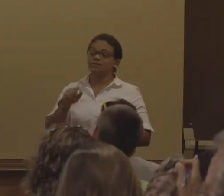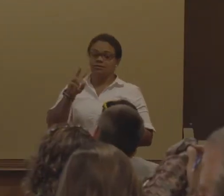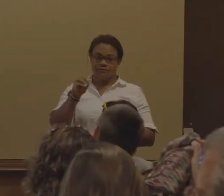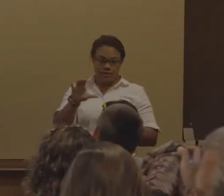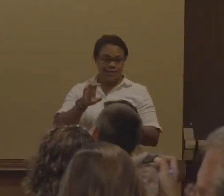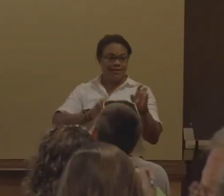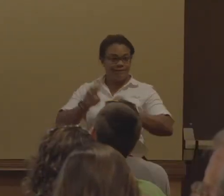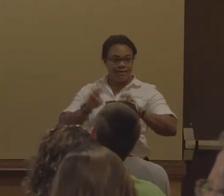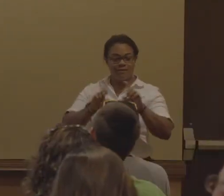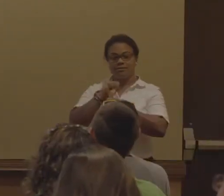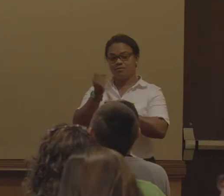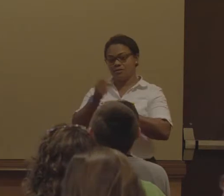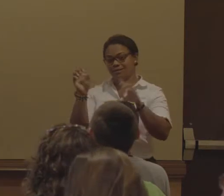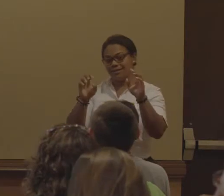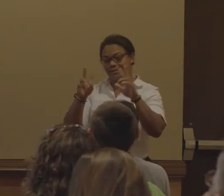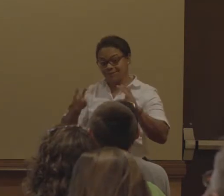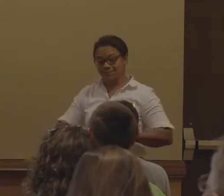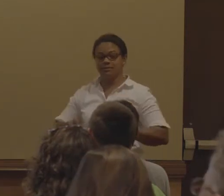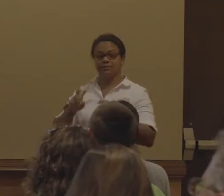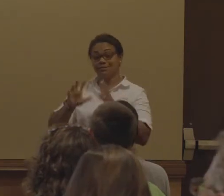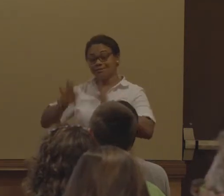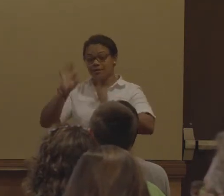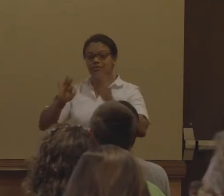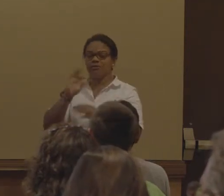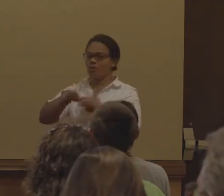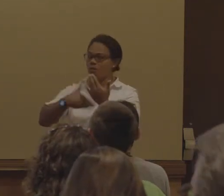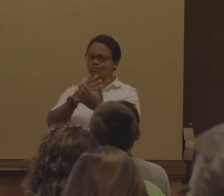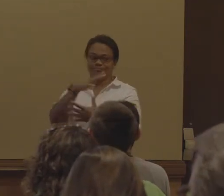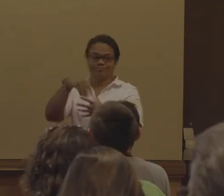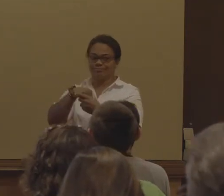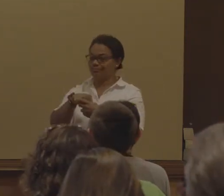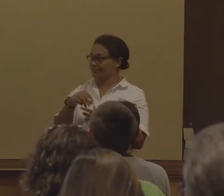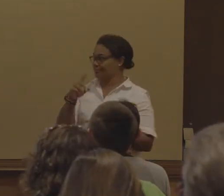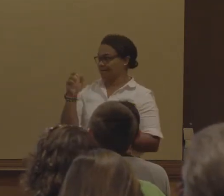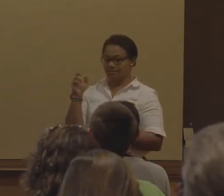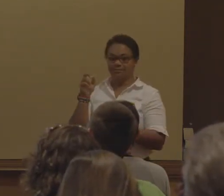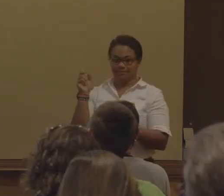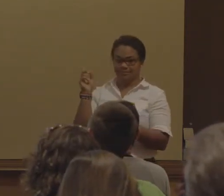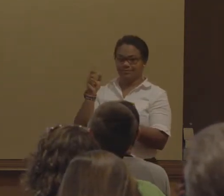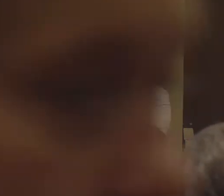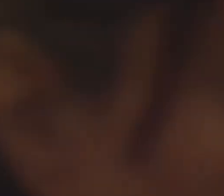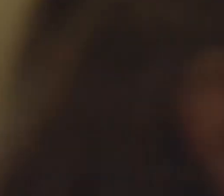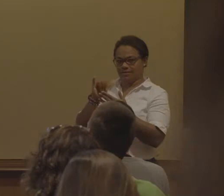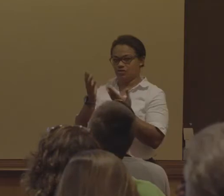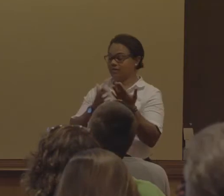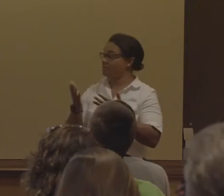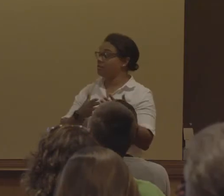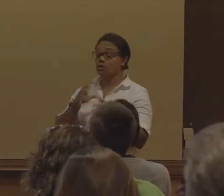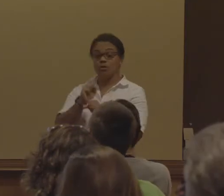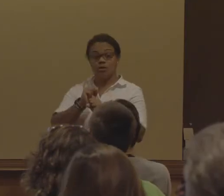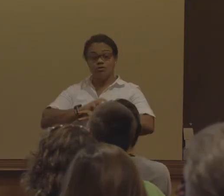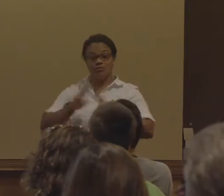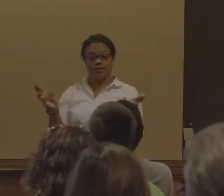vocabulary, situational assessments, that discovery piece, all that is going to fit within this service. The work